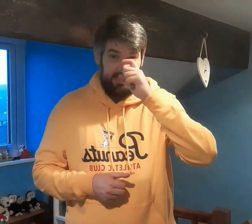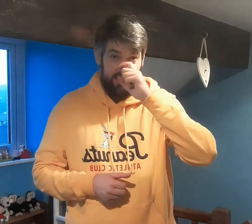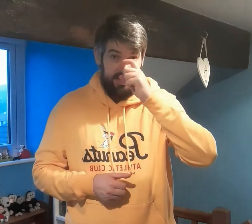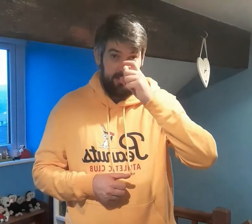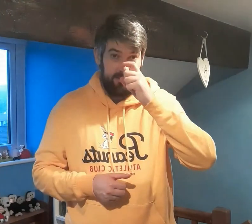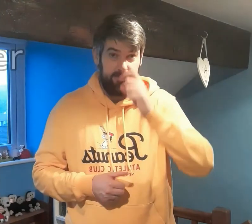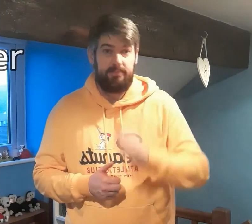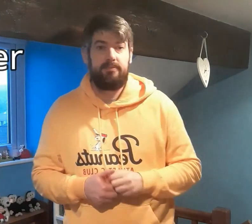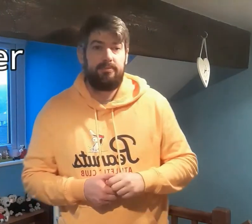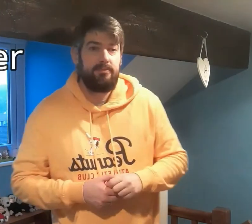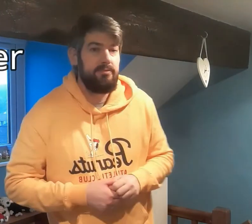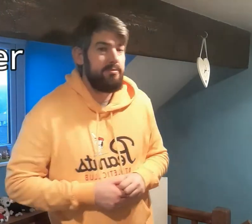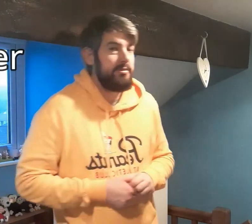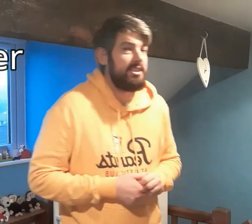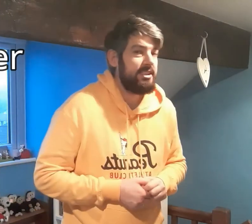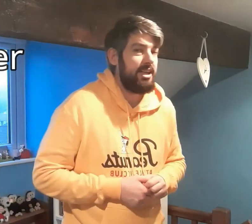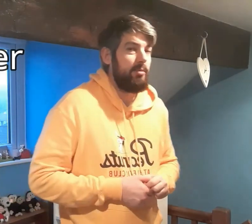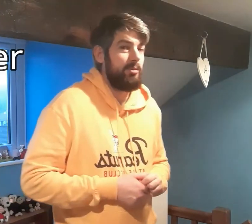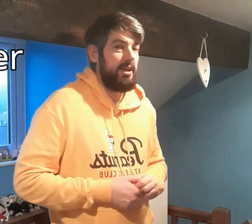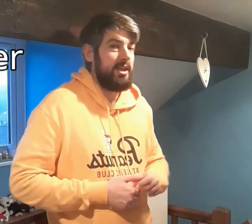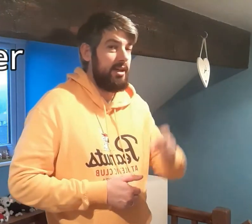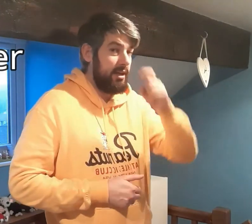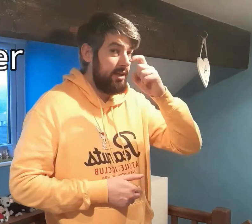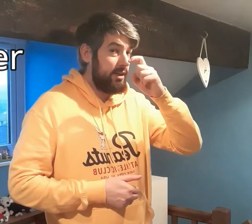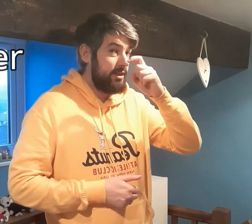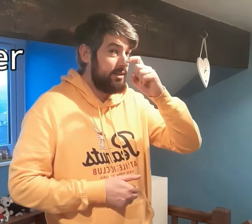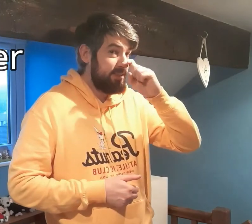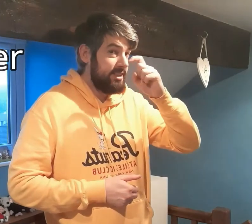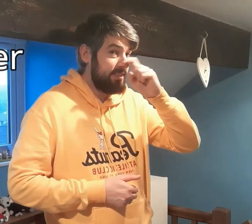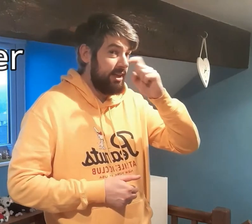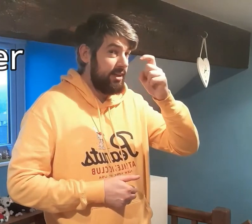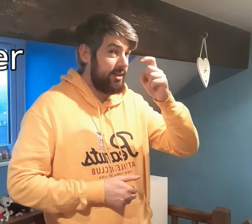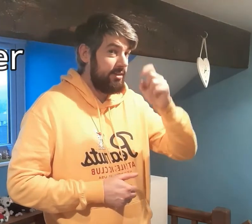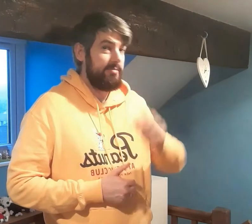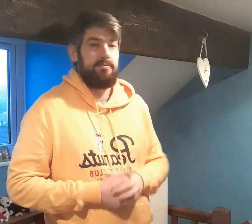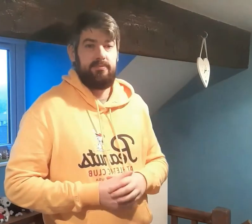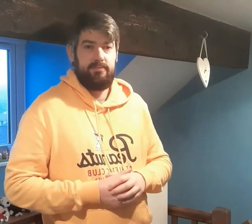Sister. So that sign would be sister.